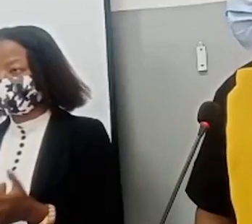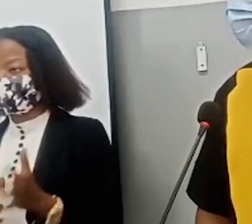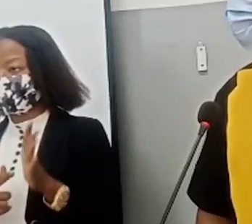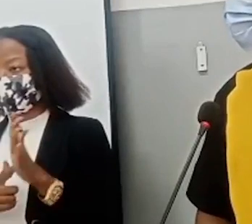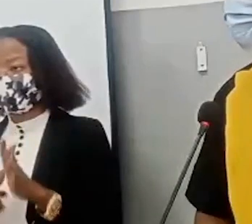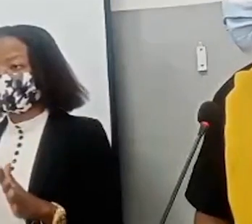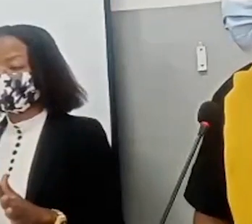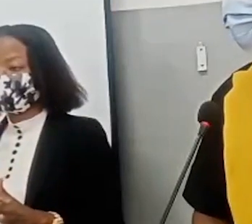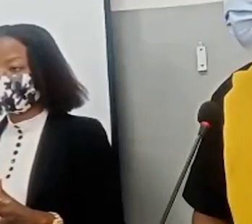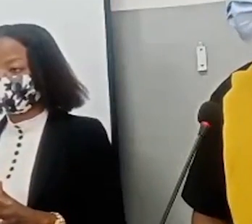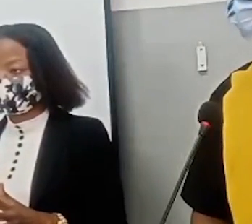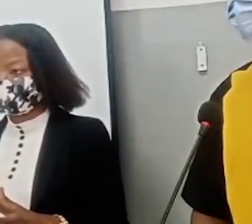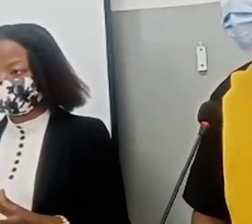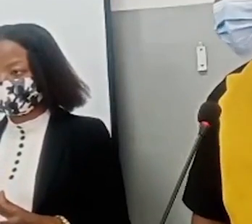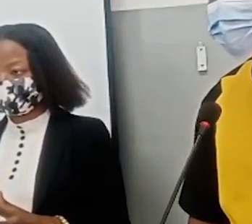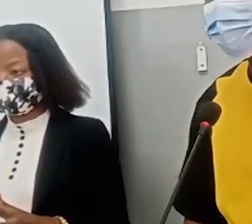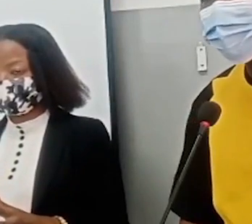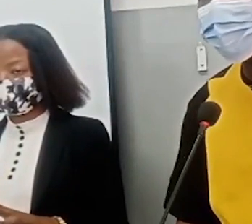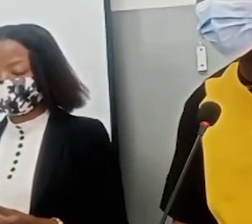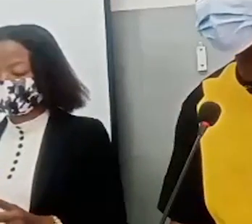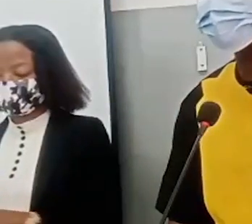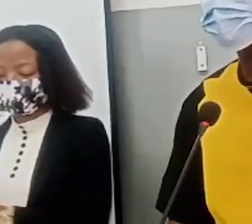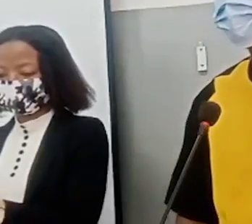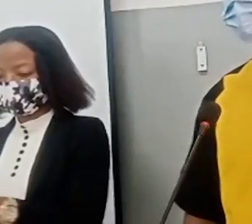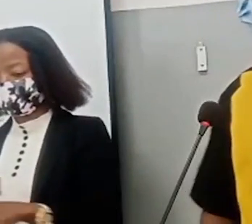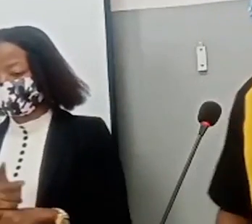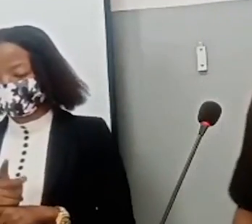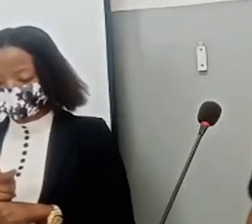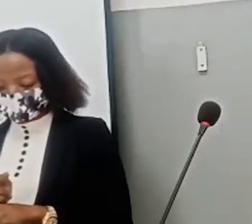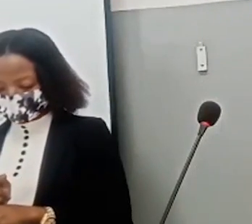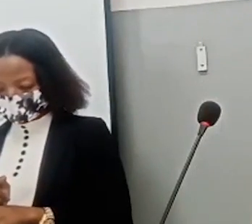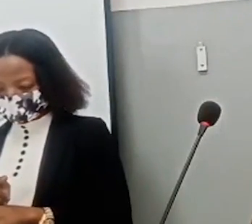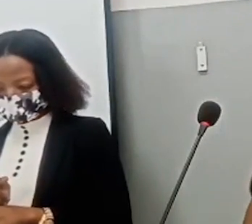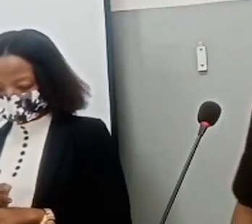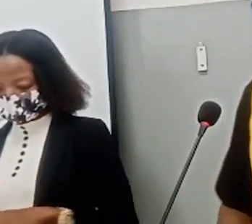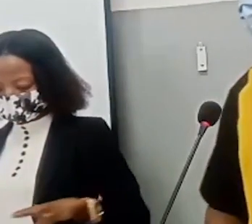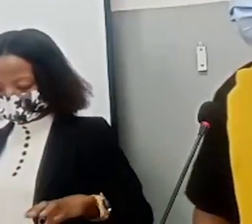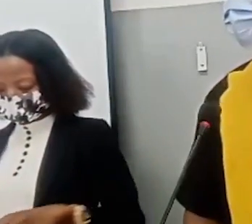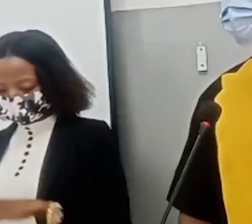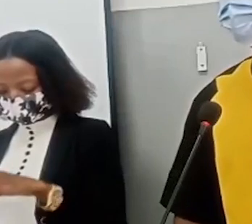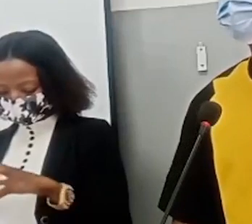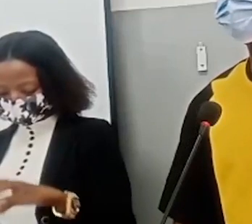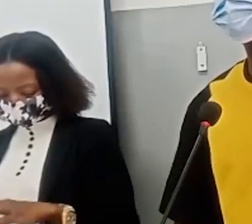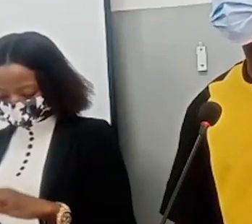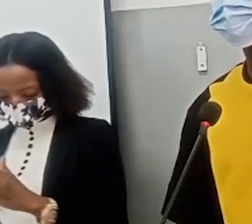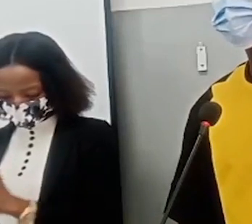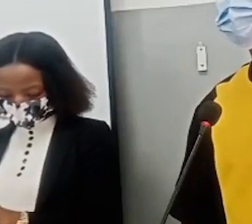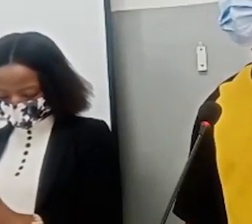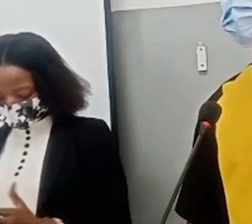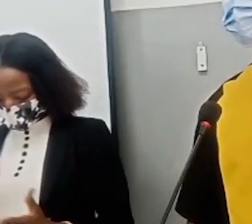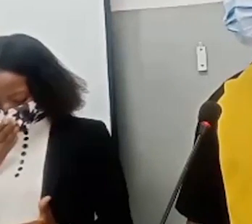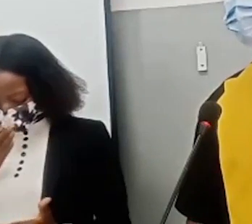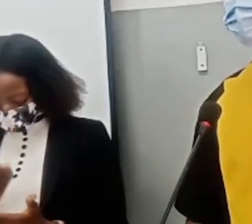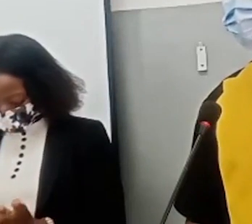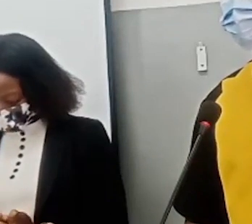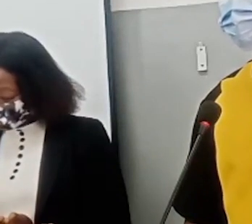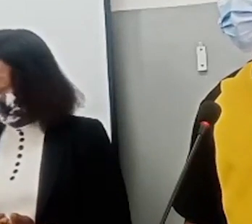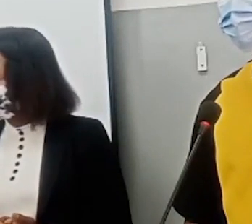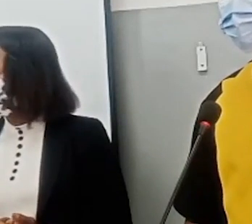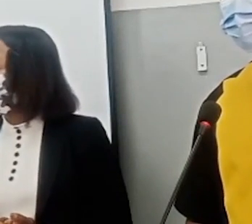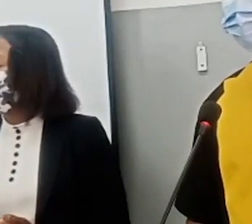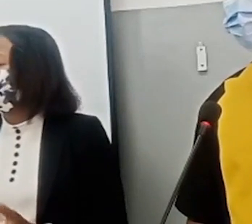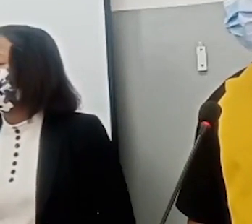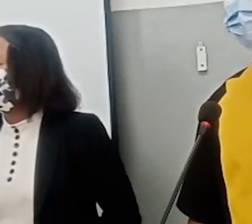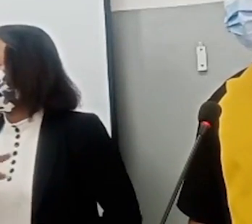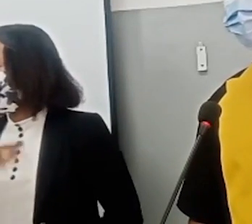effectively and successfully managed those waves to the admiration of the international community. We're